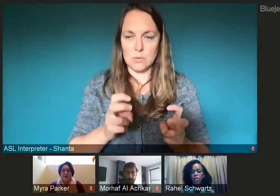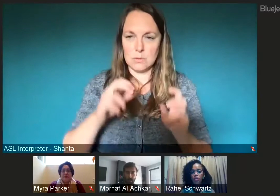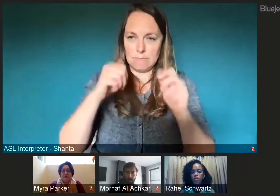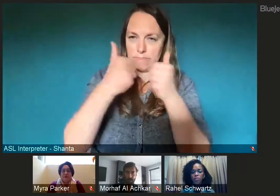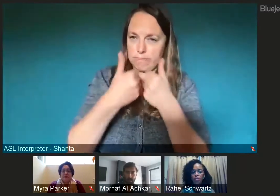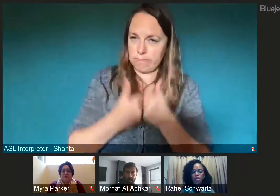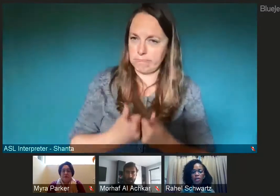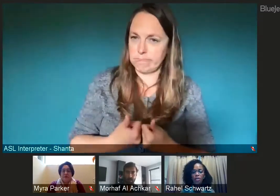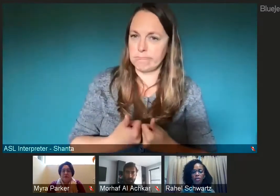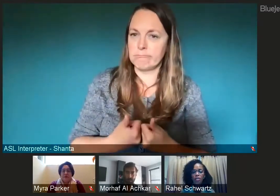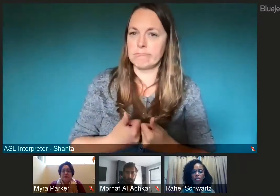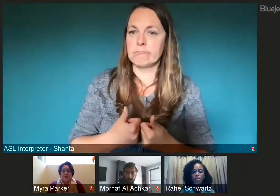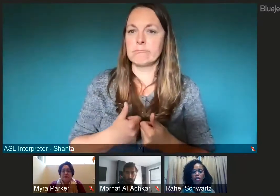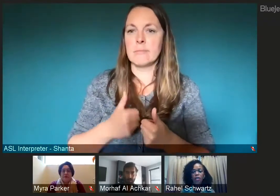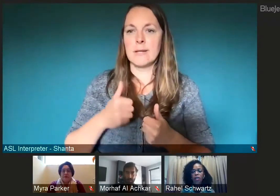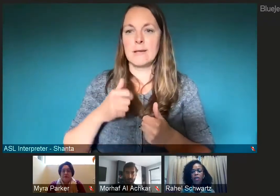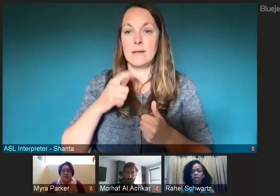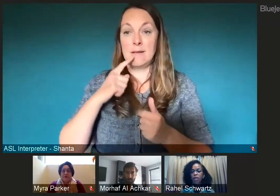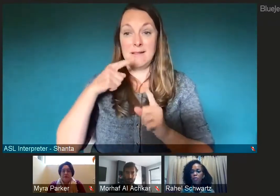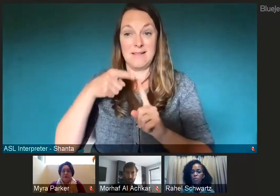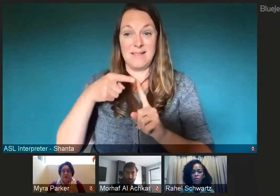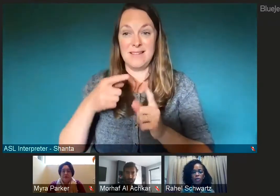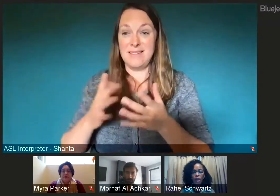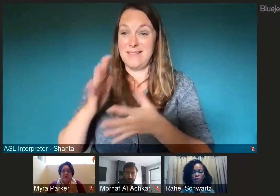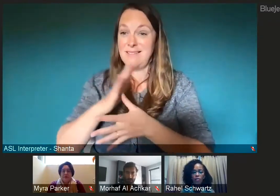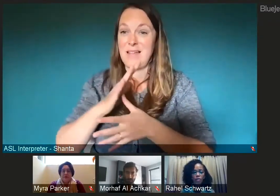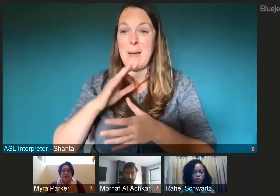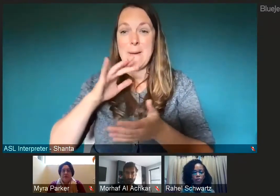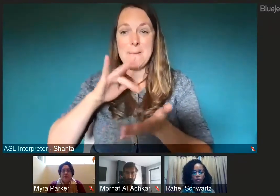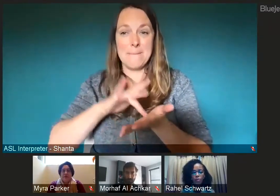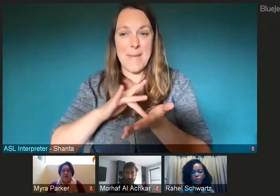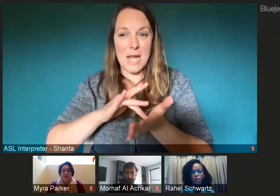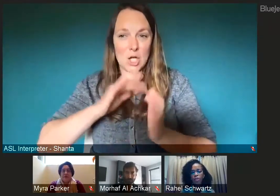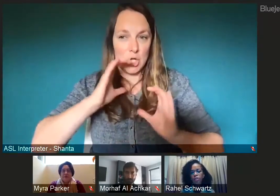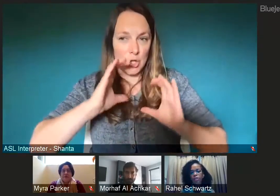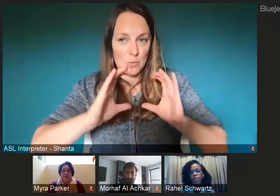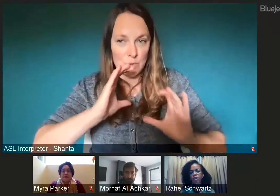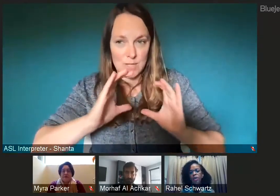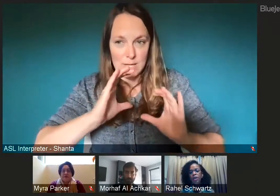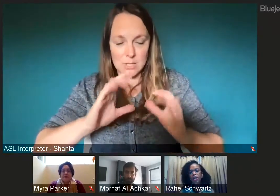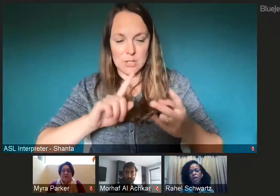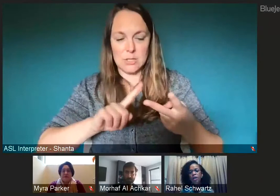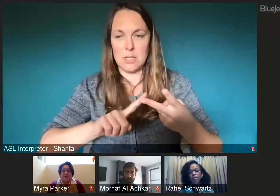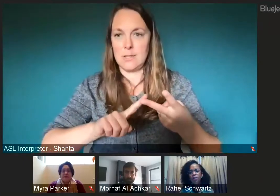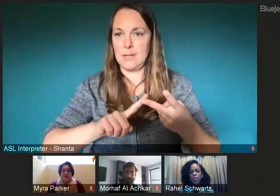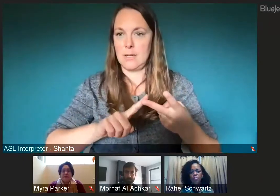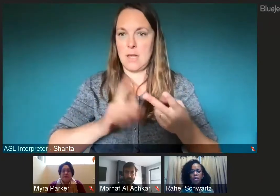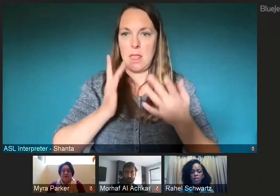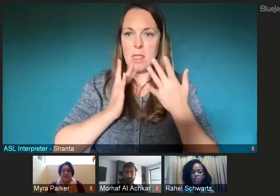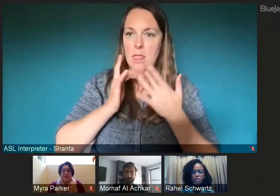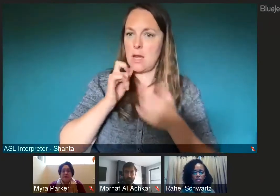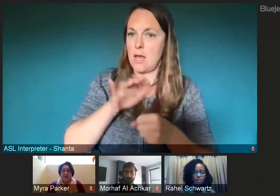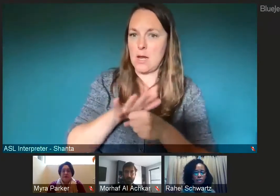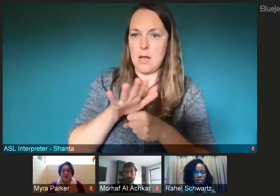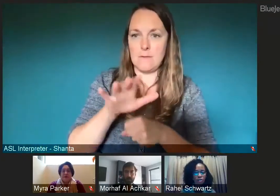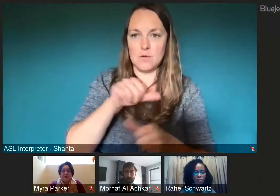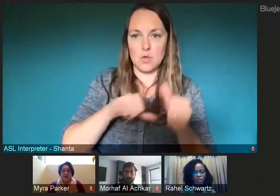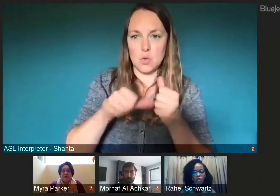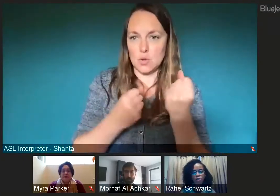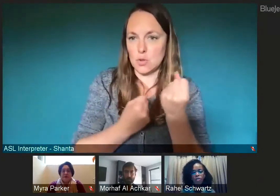include medical communication and also a lack of social support. There are medical